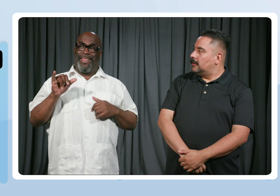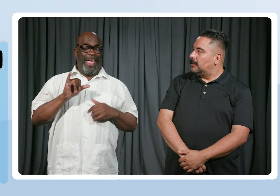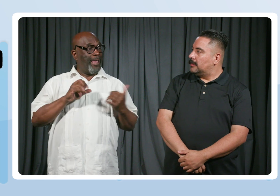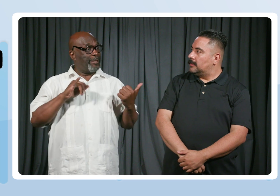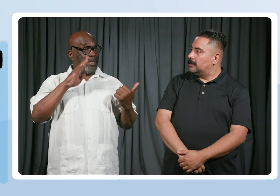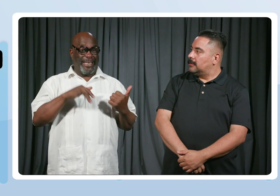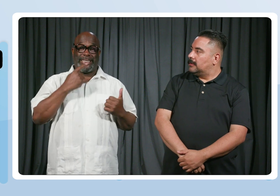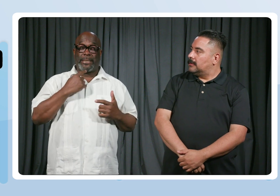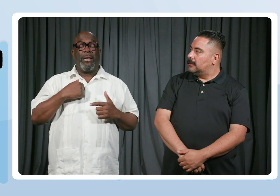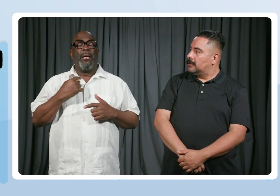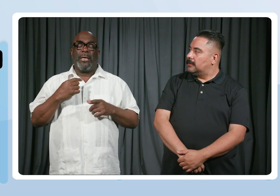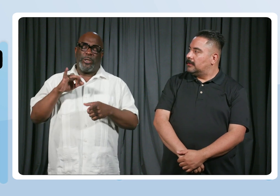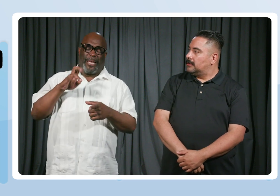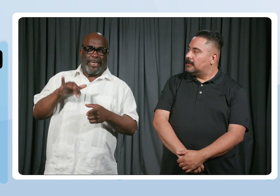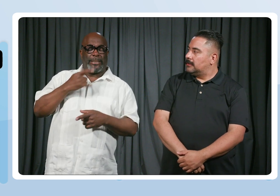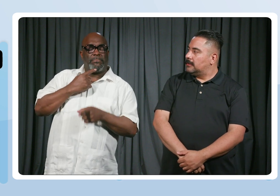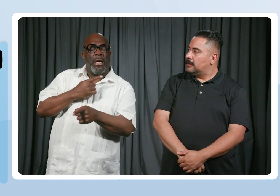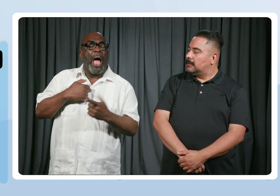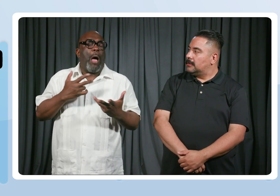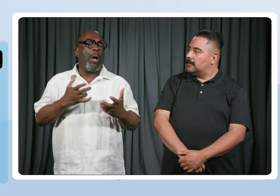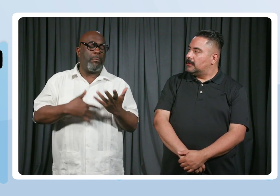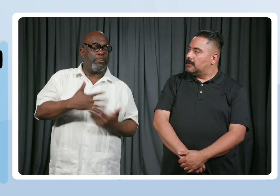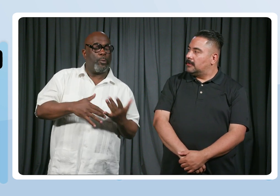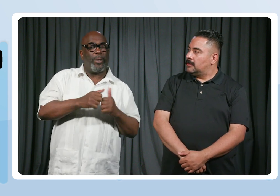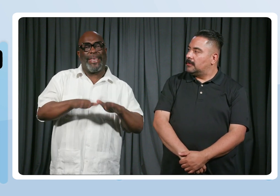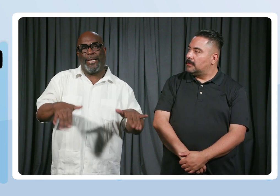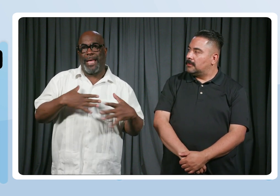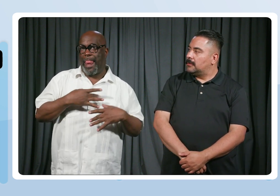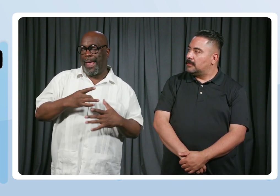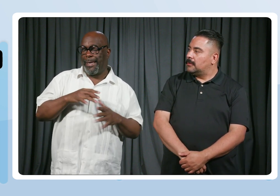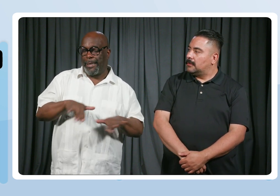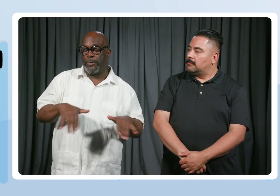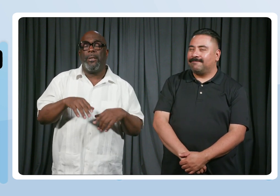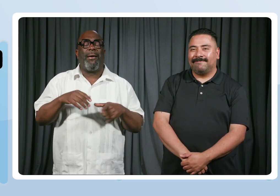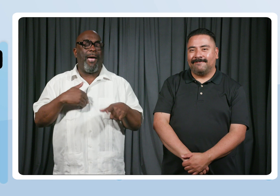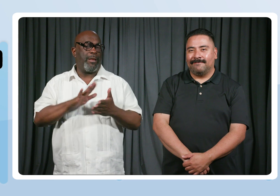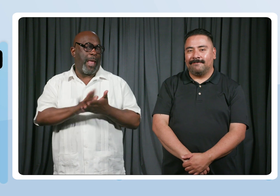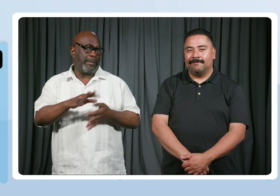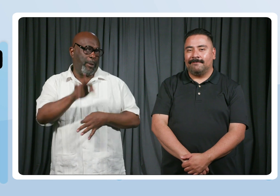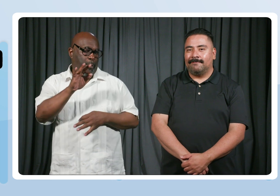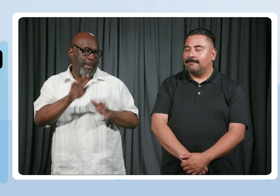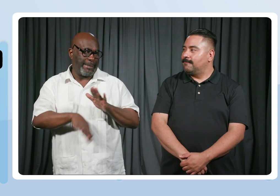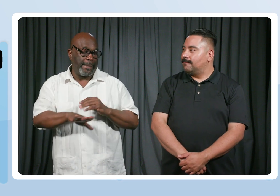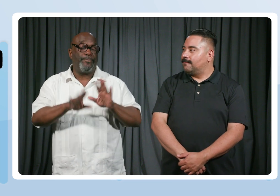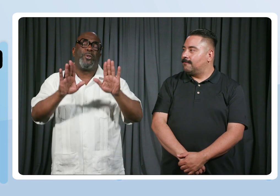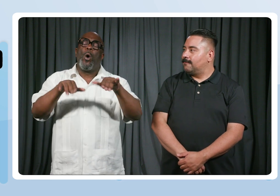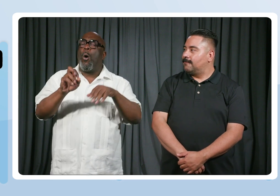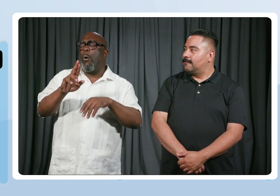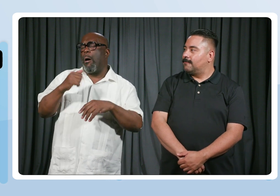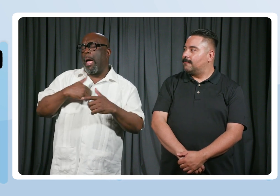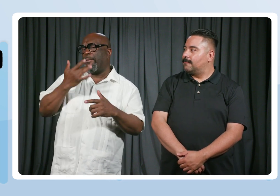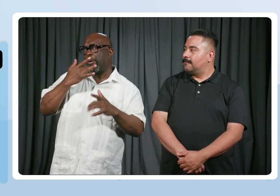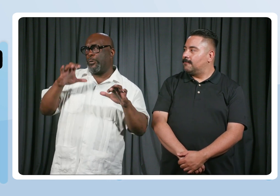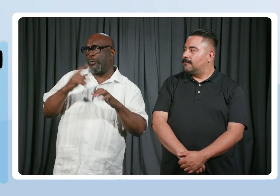said, something with kids, because I like working with kids and I like them. They got a nice spirit, basically. Or I would like to do something